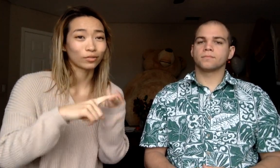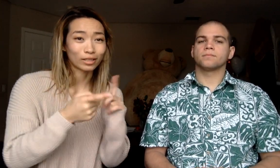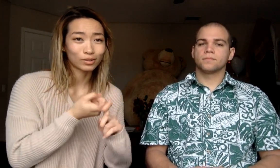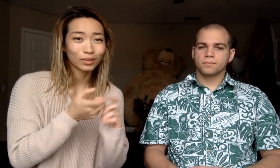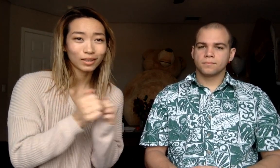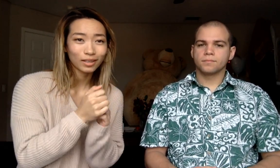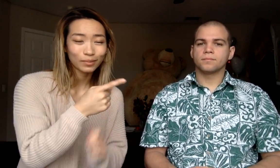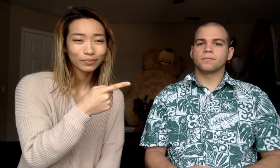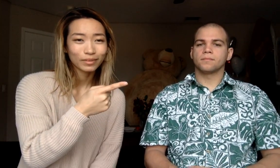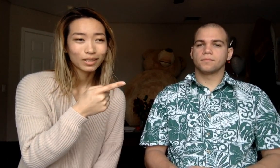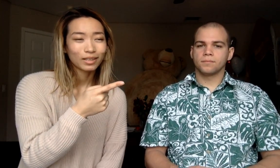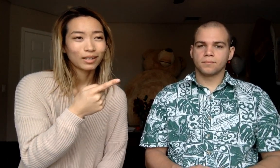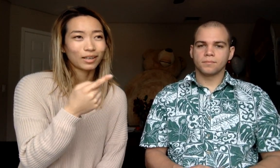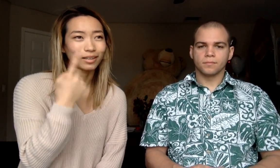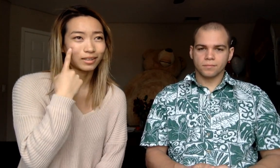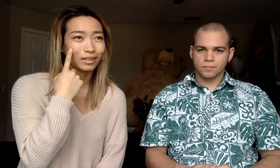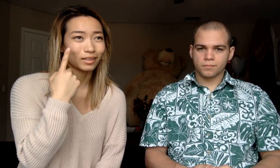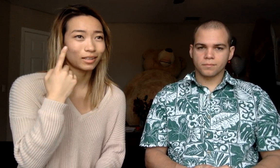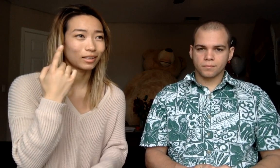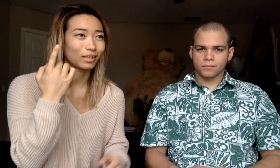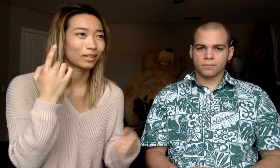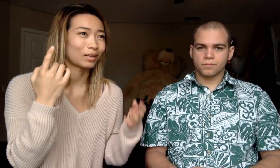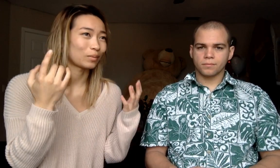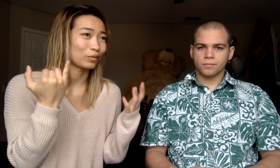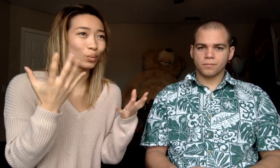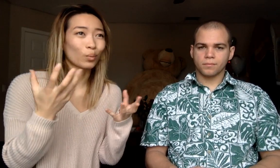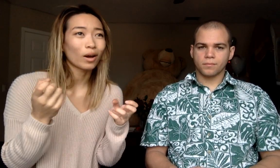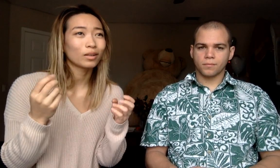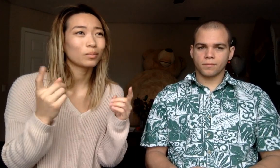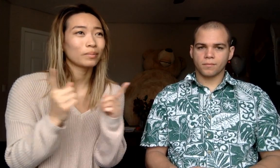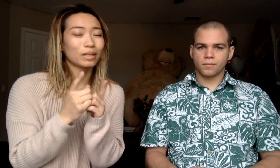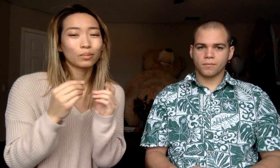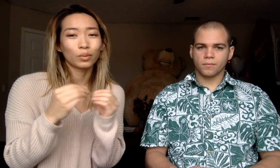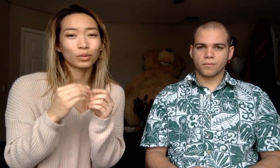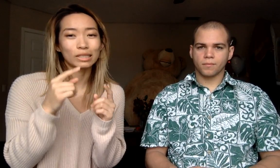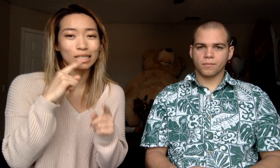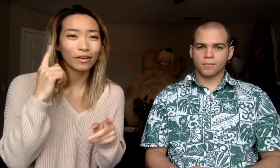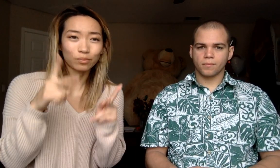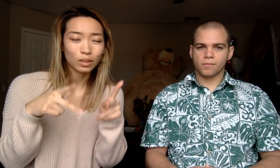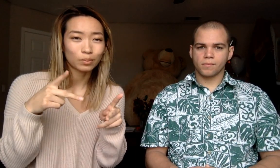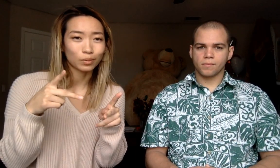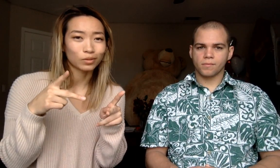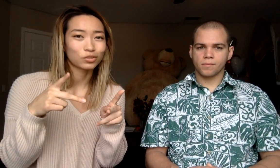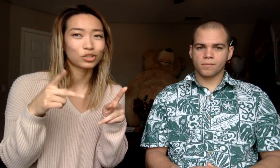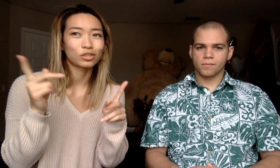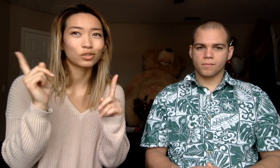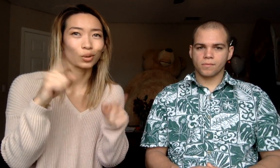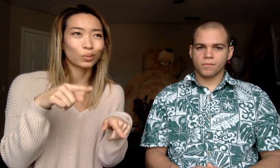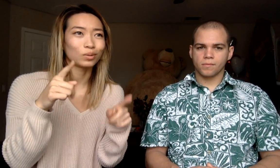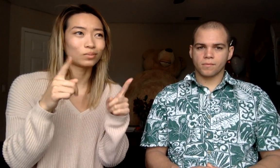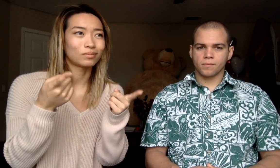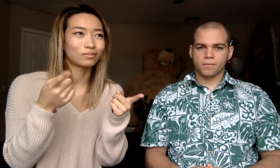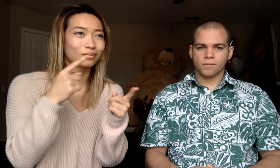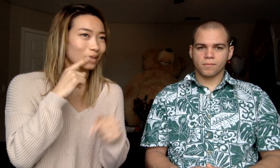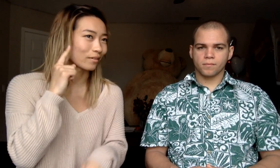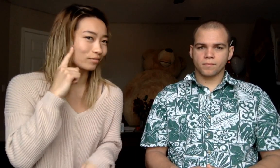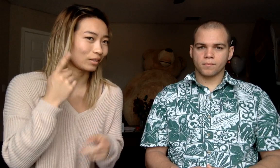with them. I think if you want to meet more deaf people, just go to deaf